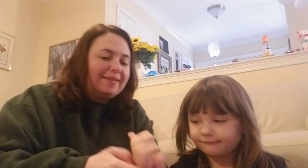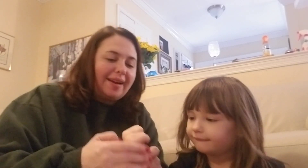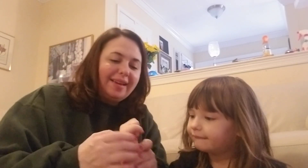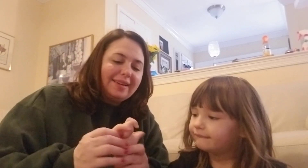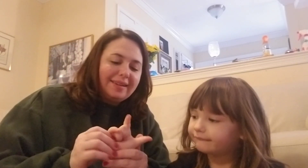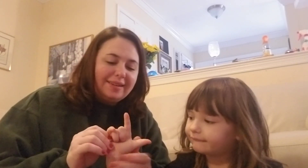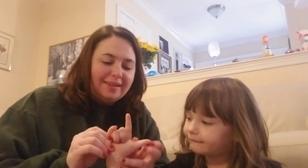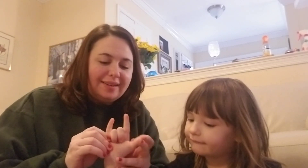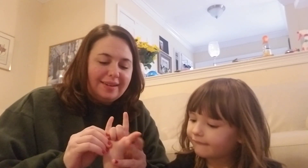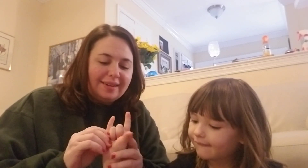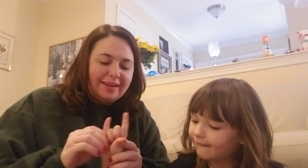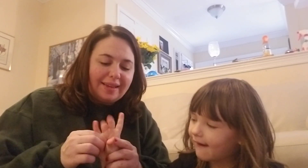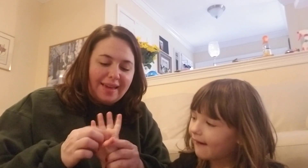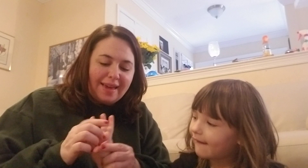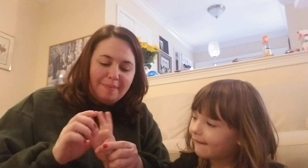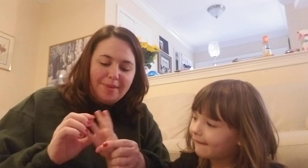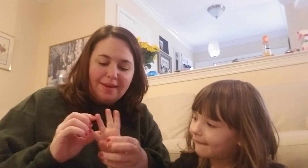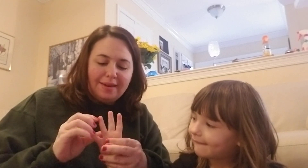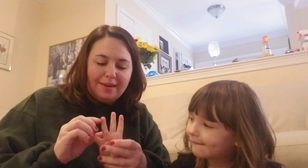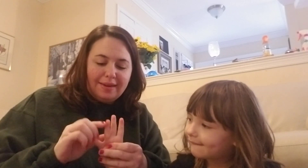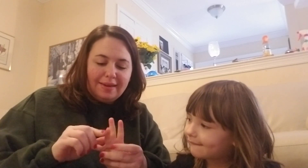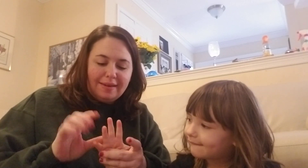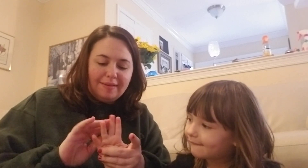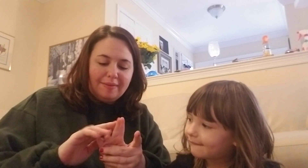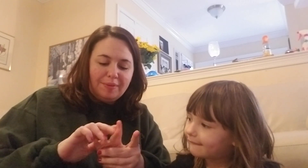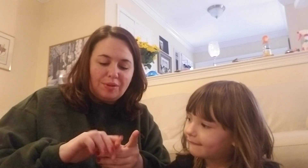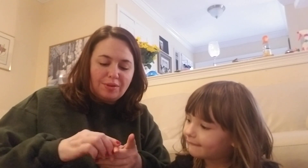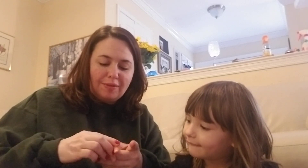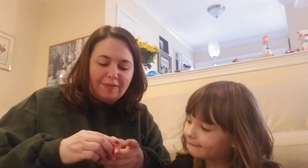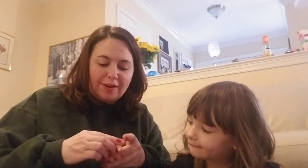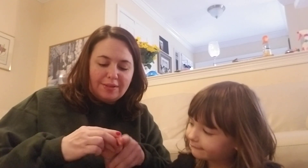Ready? Mm-hmm. M. Put those three fingers down.